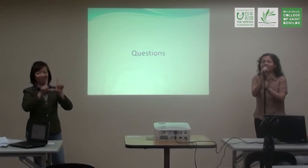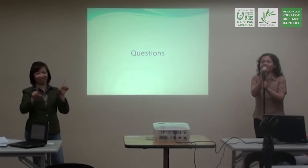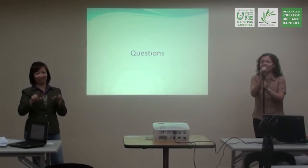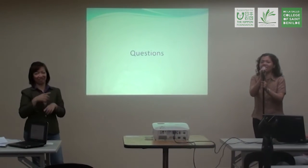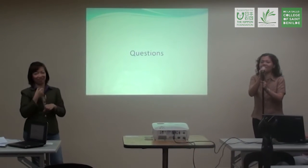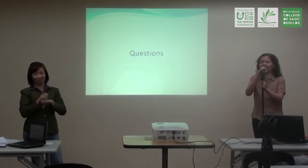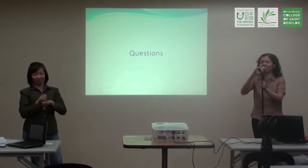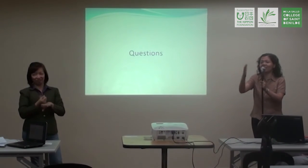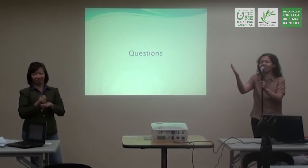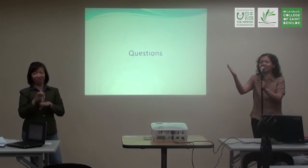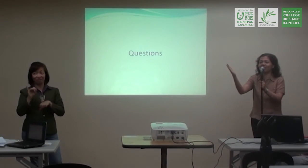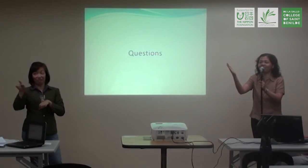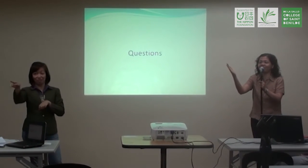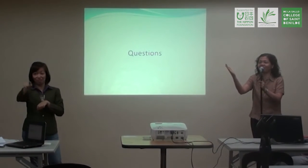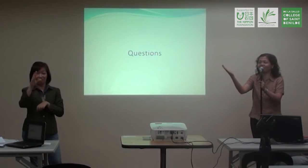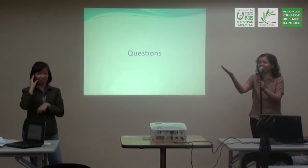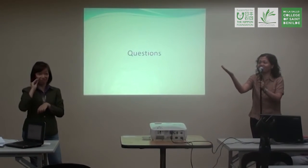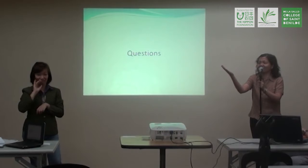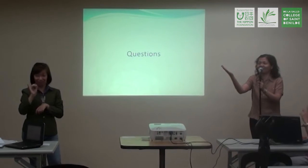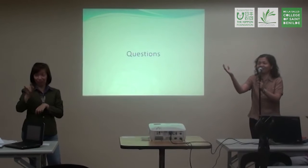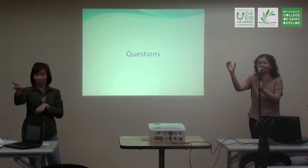Do you have the same experience?